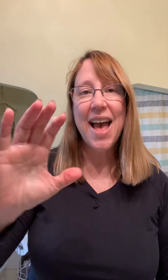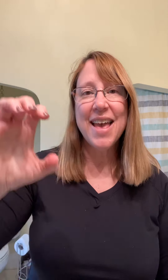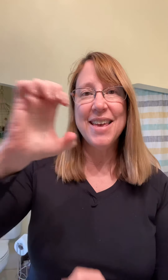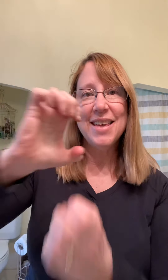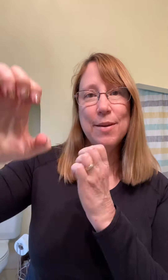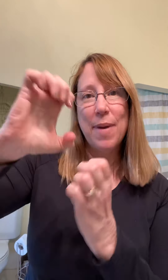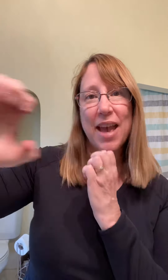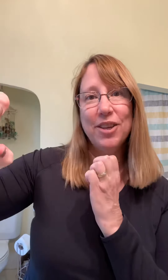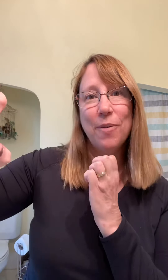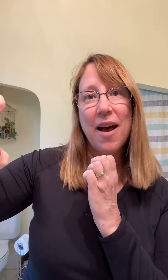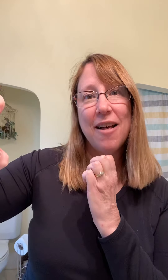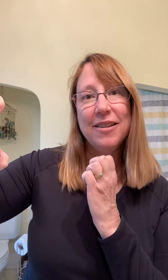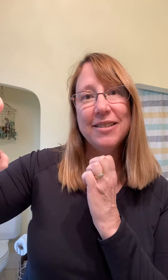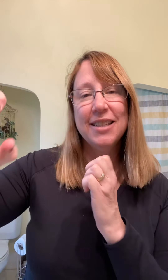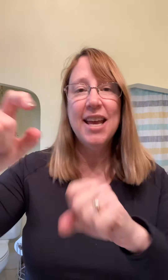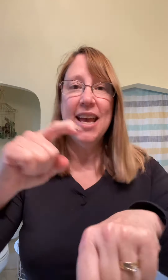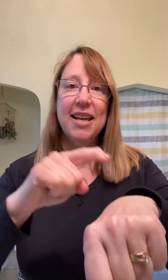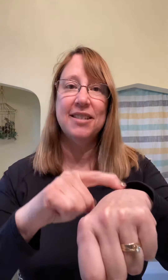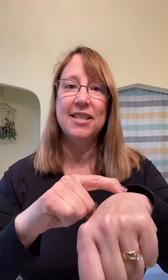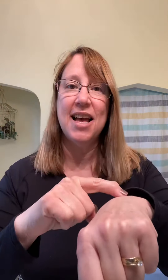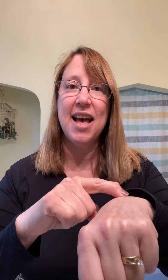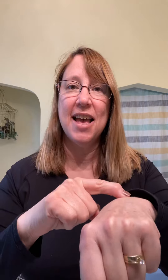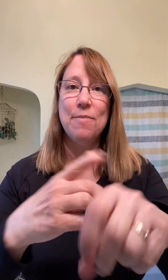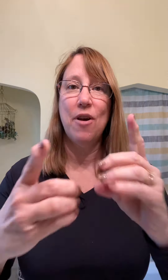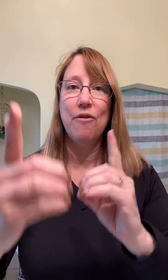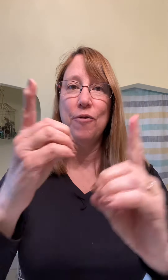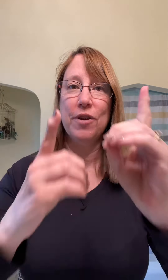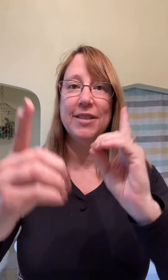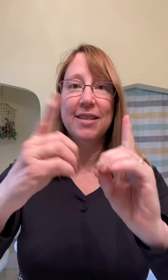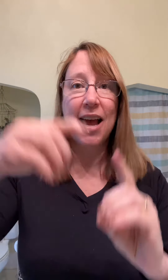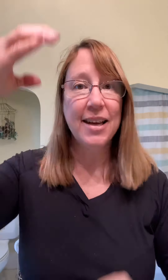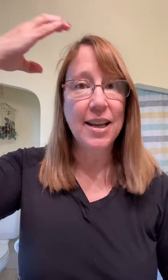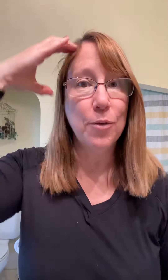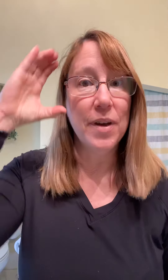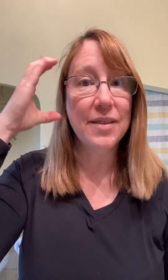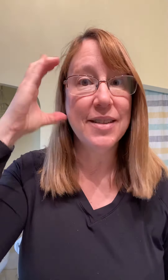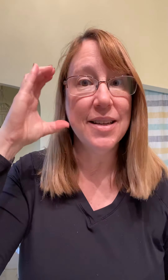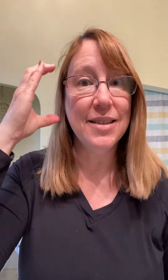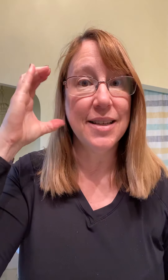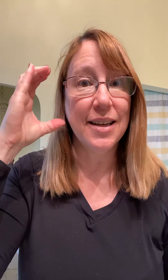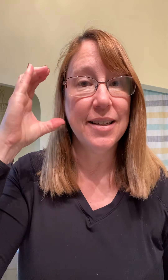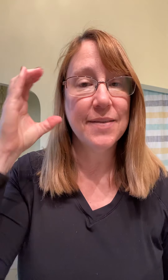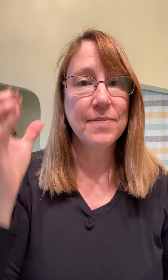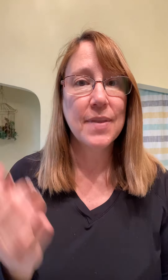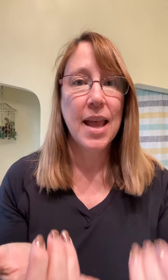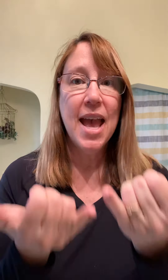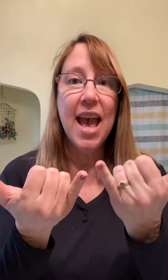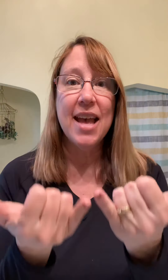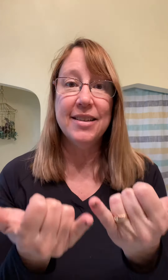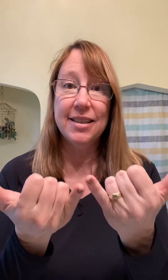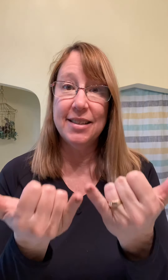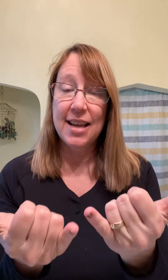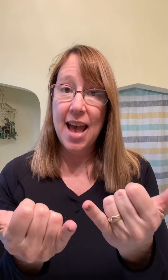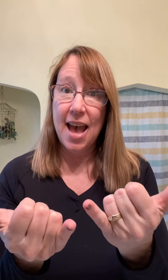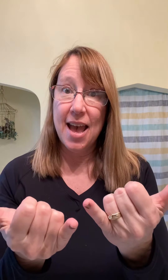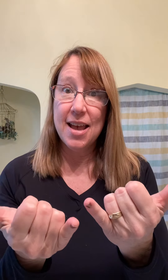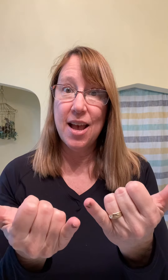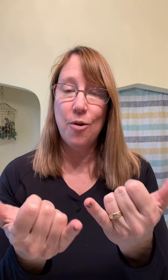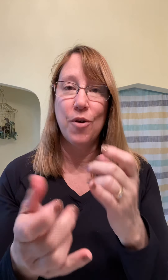Hi, Emmanuel. It's time for signing with Cindy. And today we're